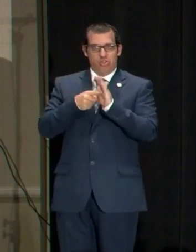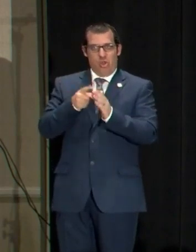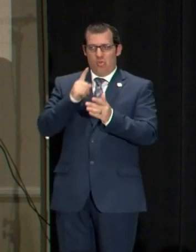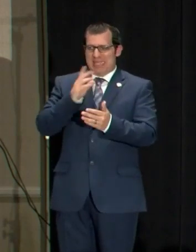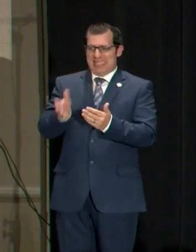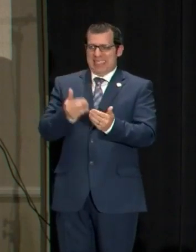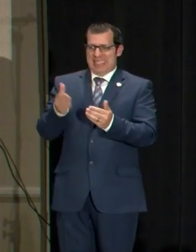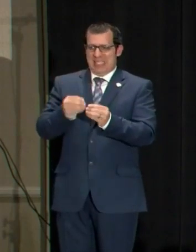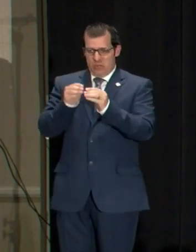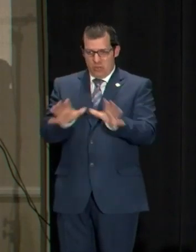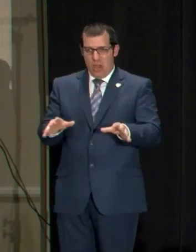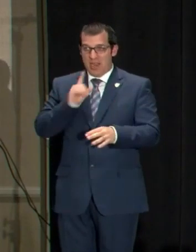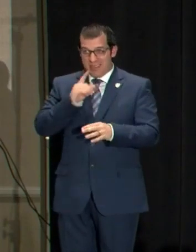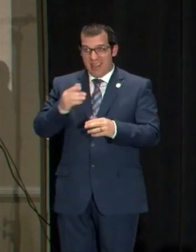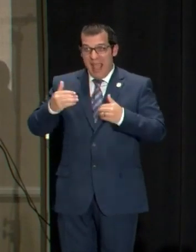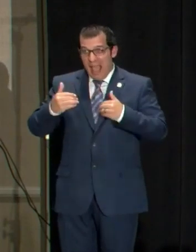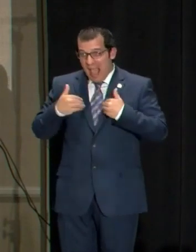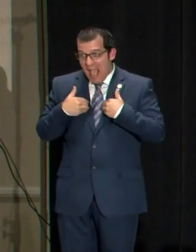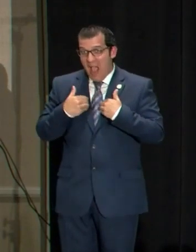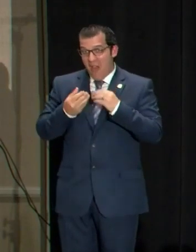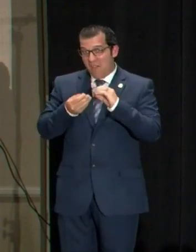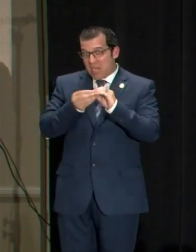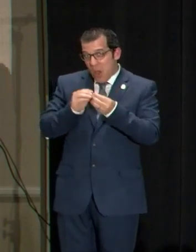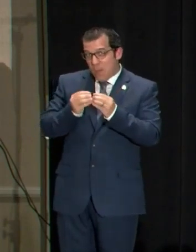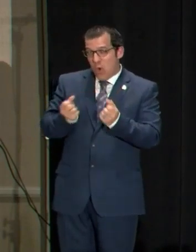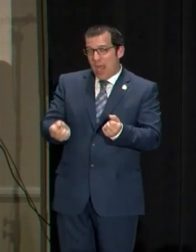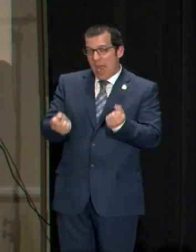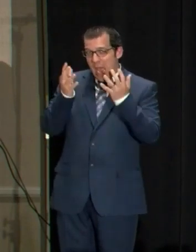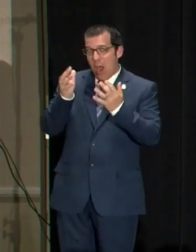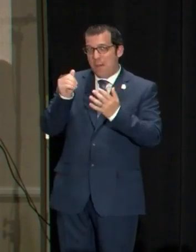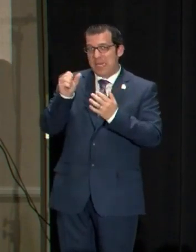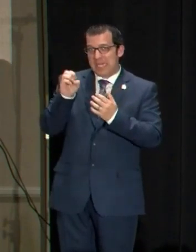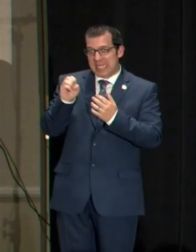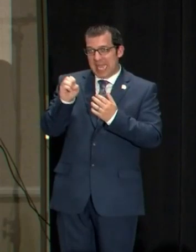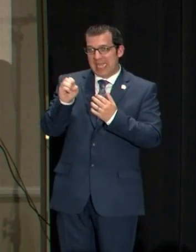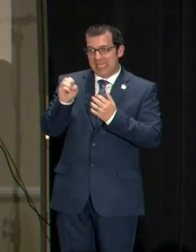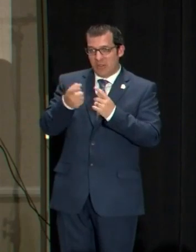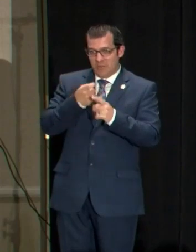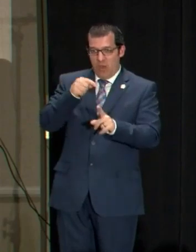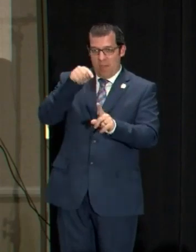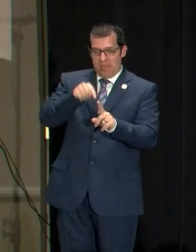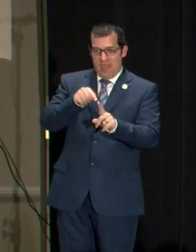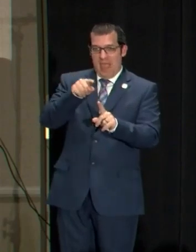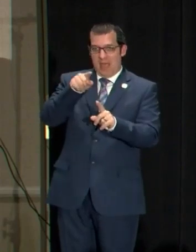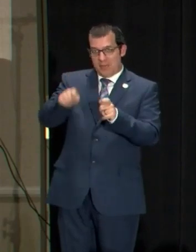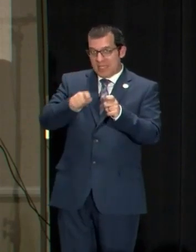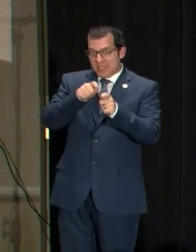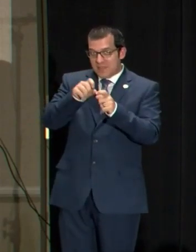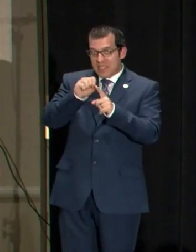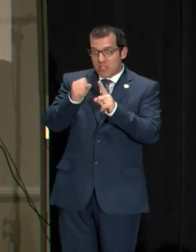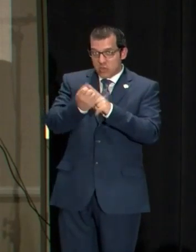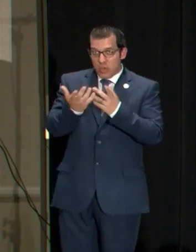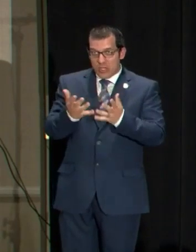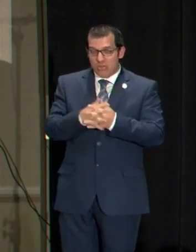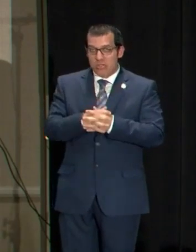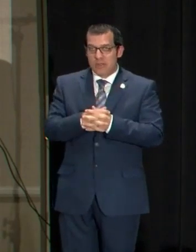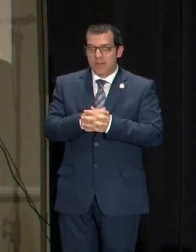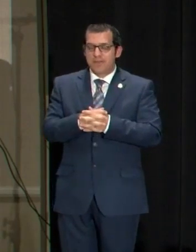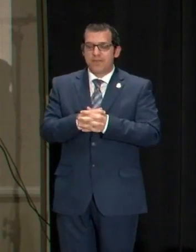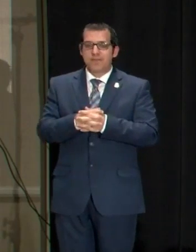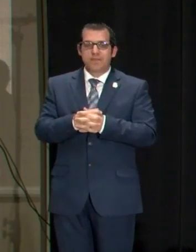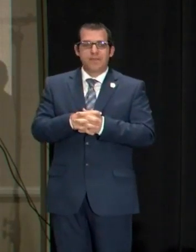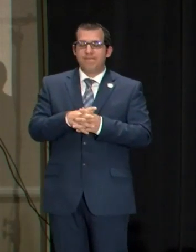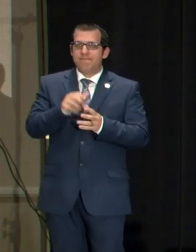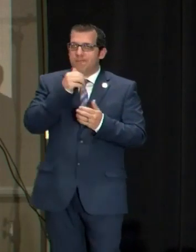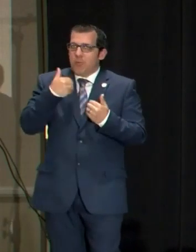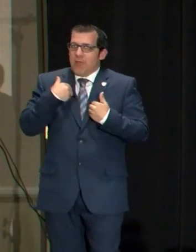spreads. Is there a number, as far as say how many cases may have filtered from that one specific situation? I don't have